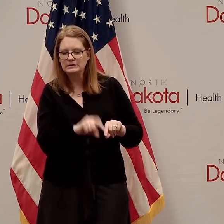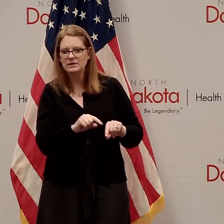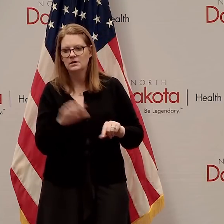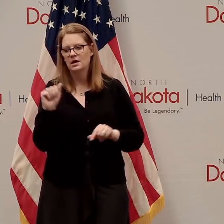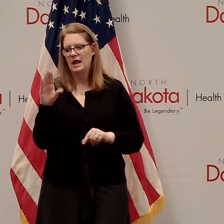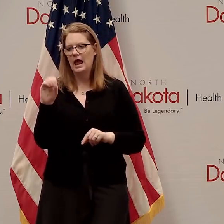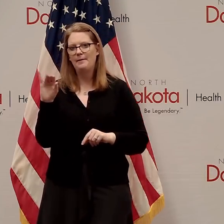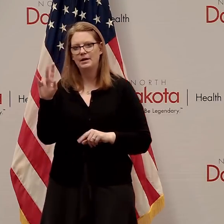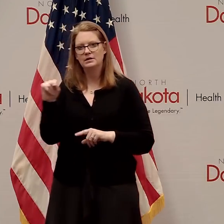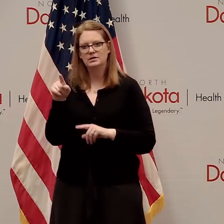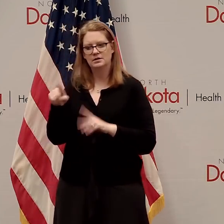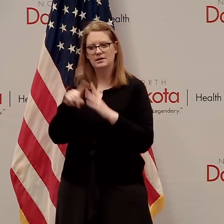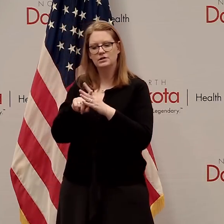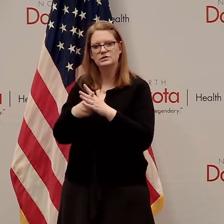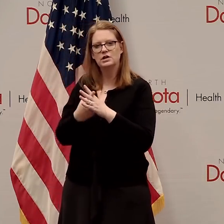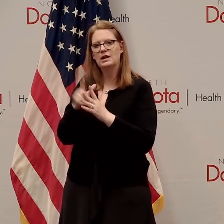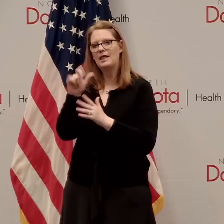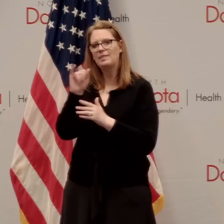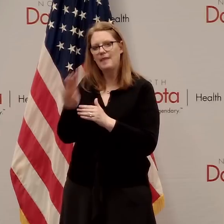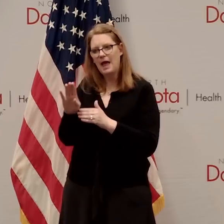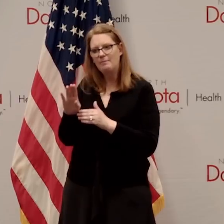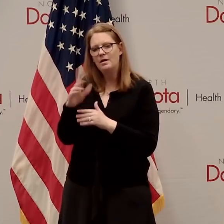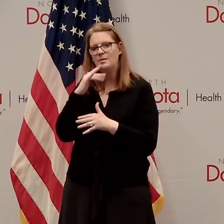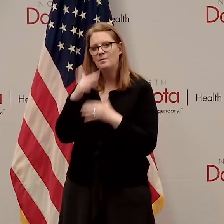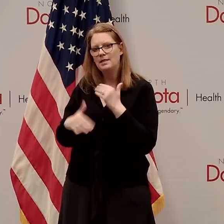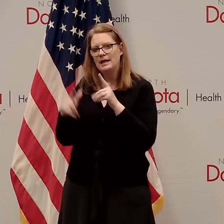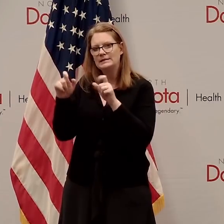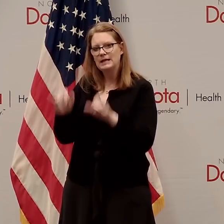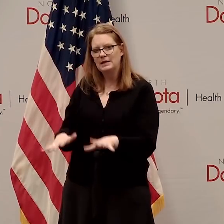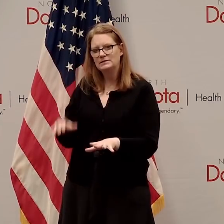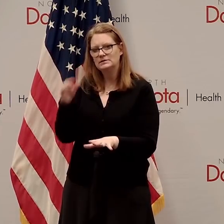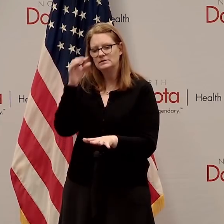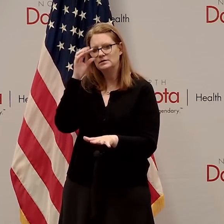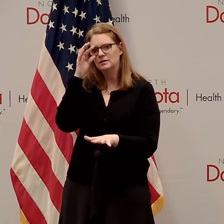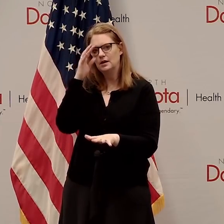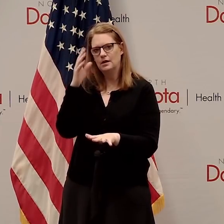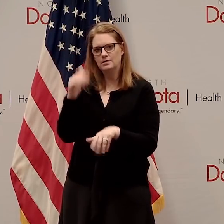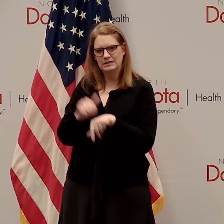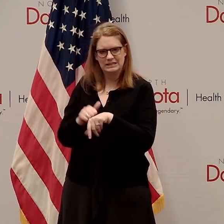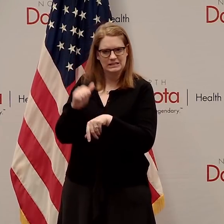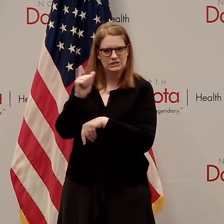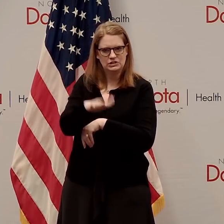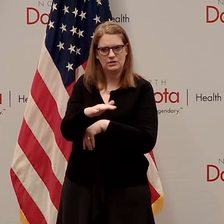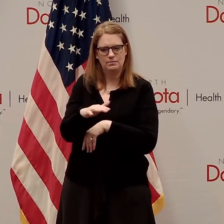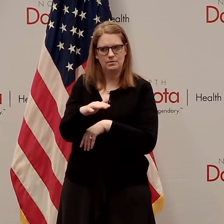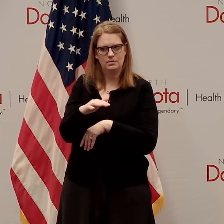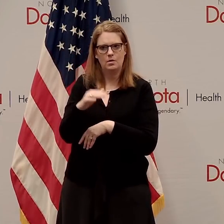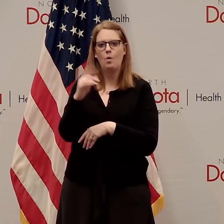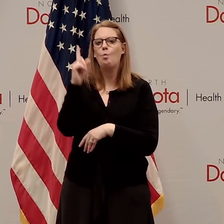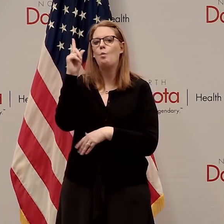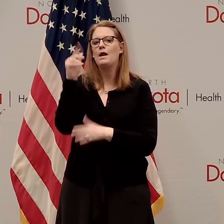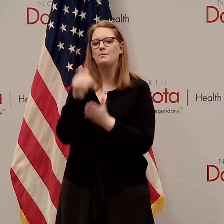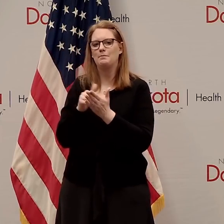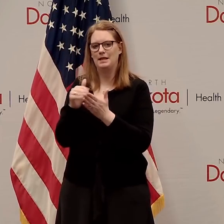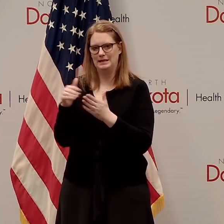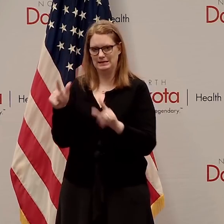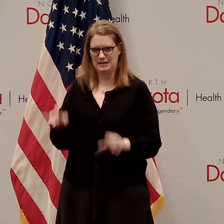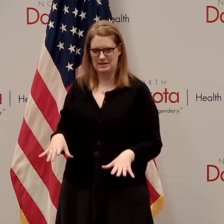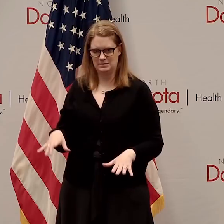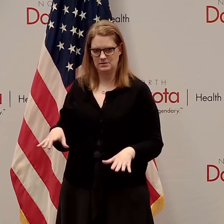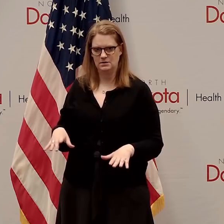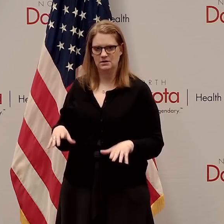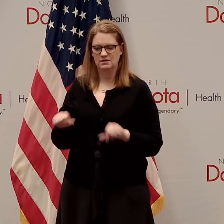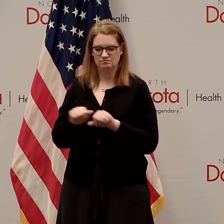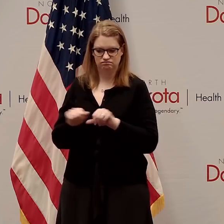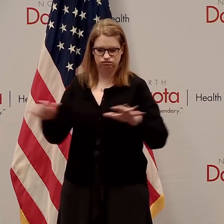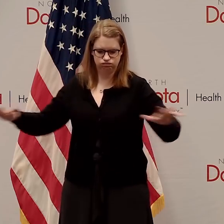announced today they're launching a laboratory-based blood test, and they'll ship nearly 1 million tests this week, ramping